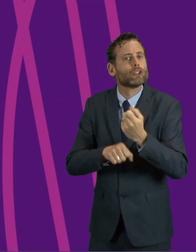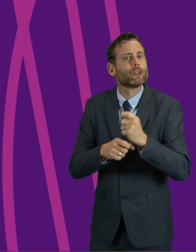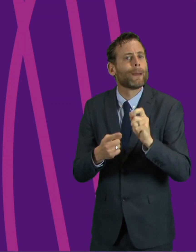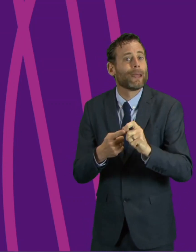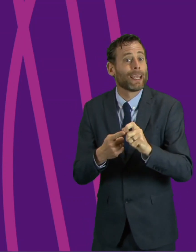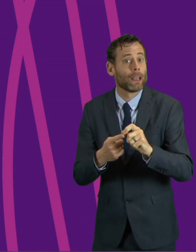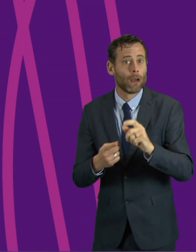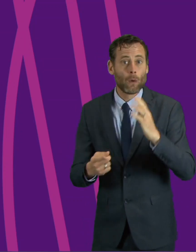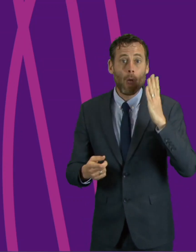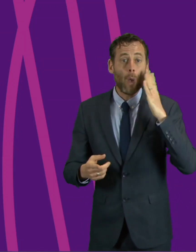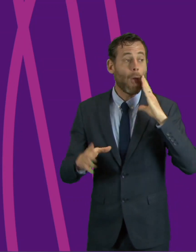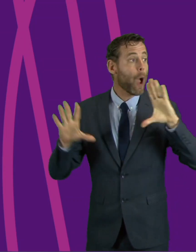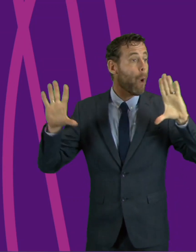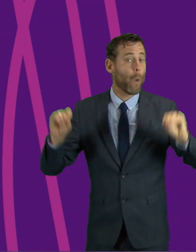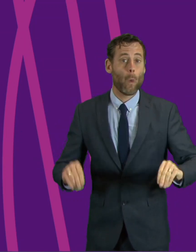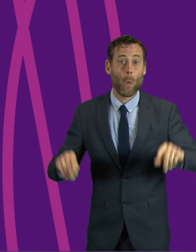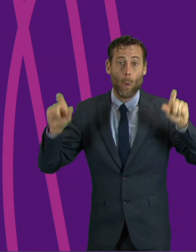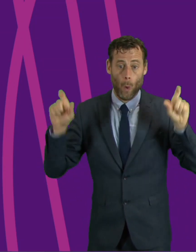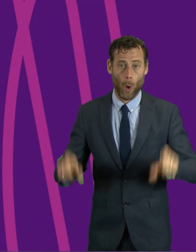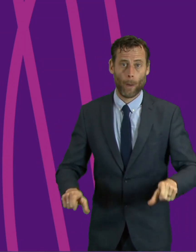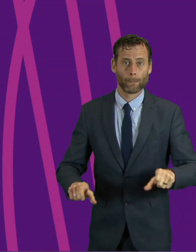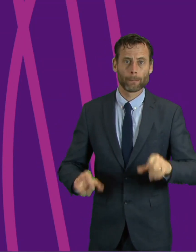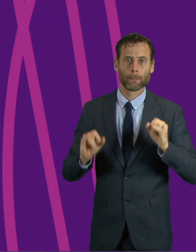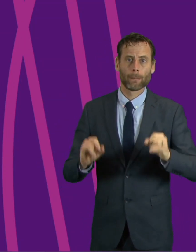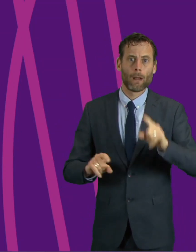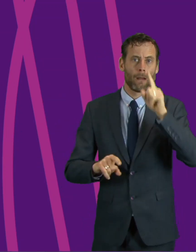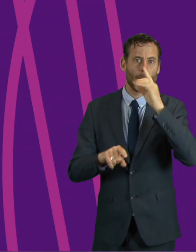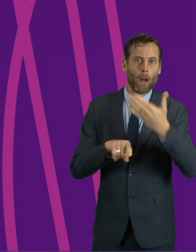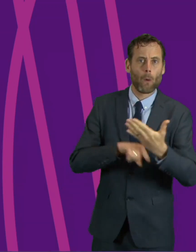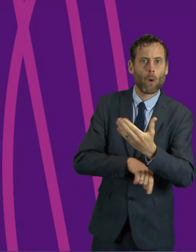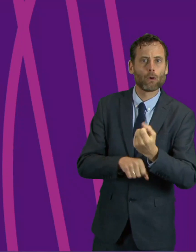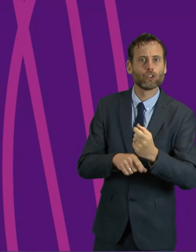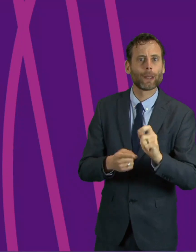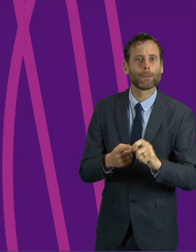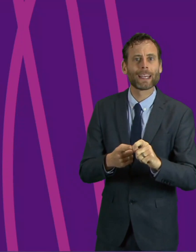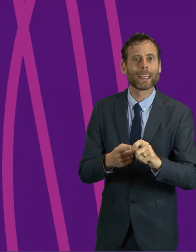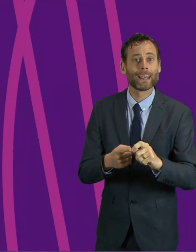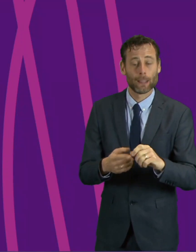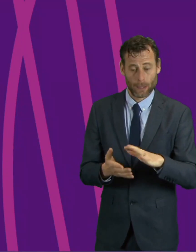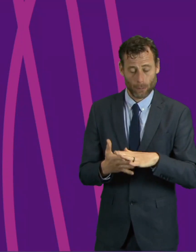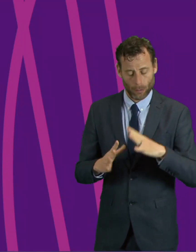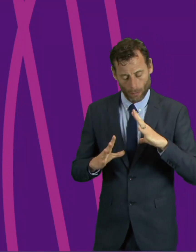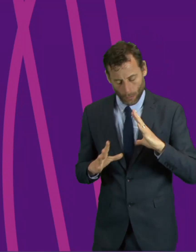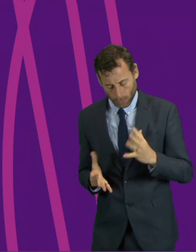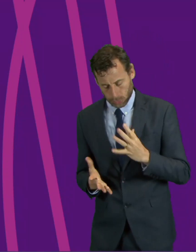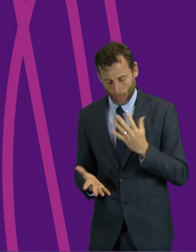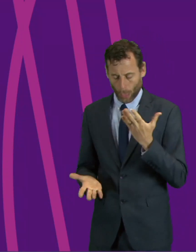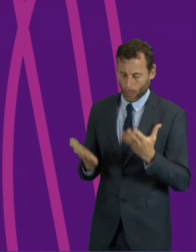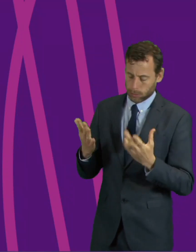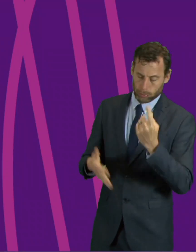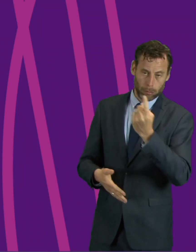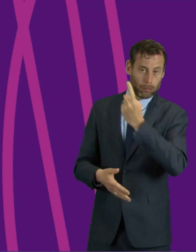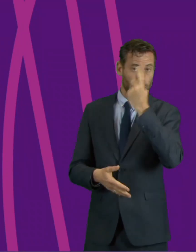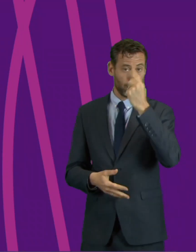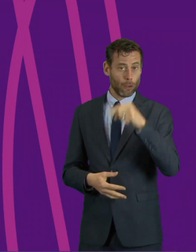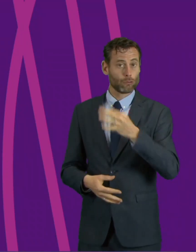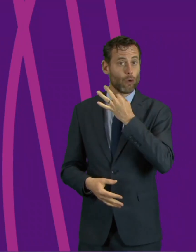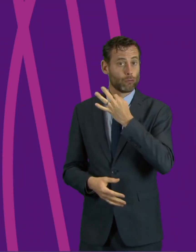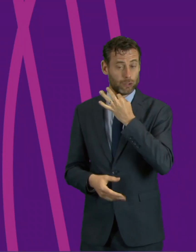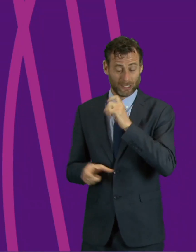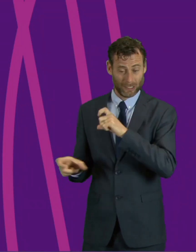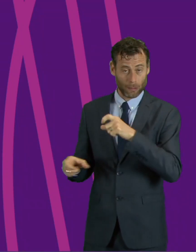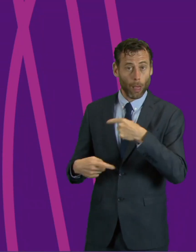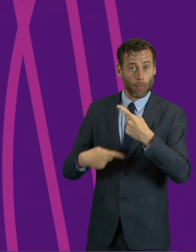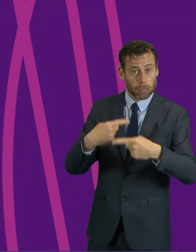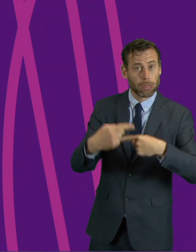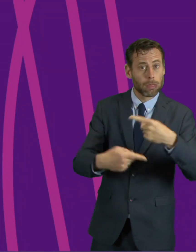possible. Those symptoms can become permanent if not treated. A constituent, Andrew Gould, is in severe pain